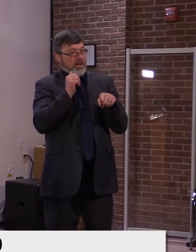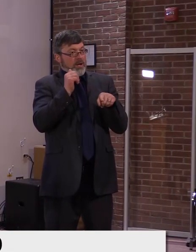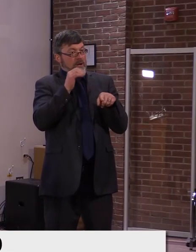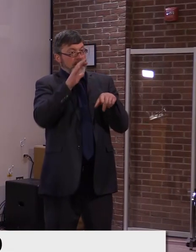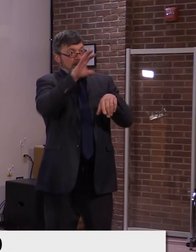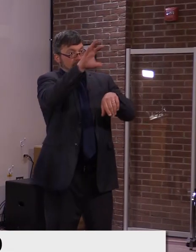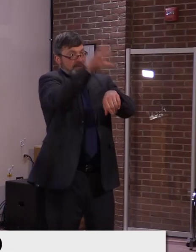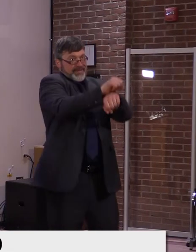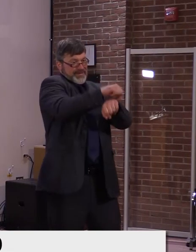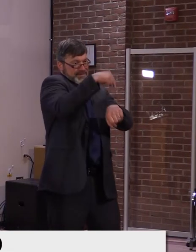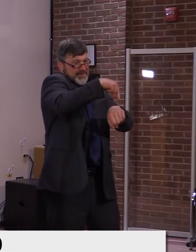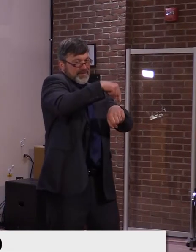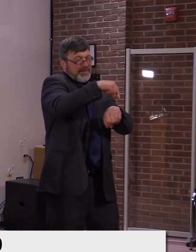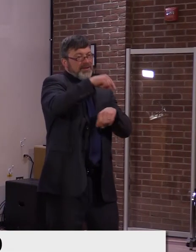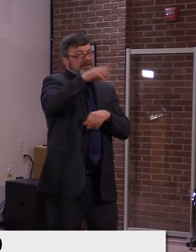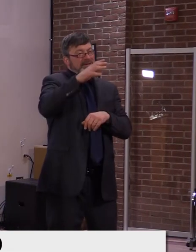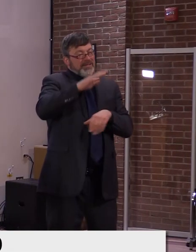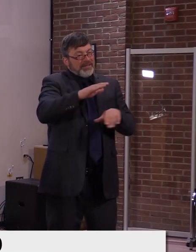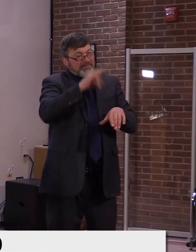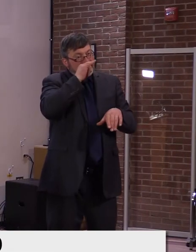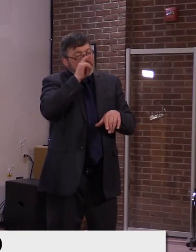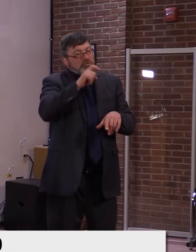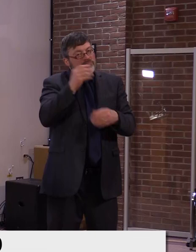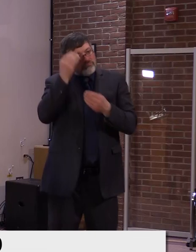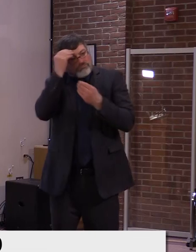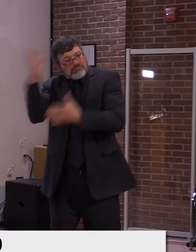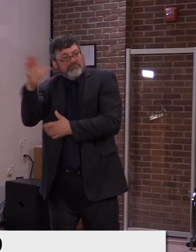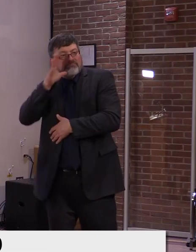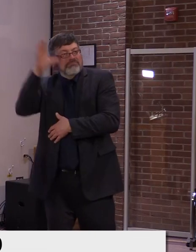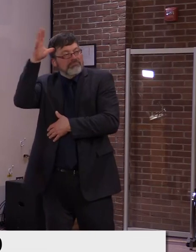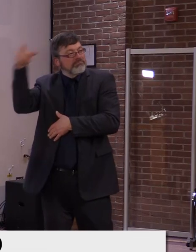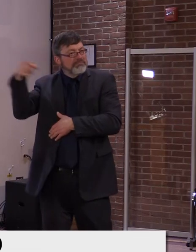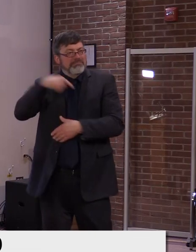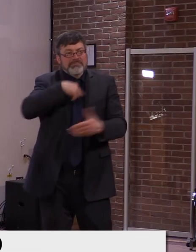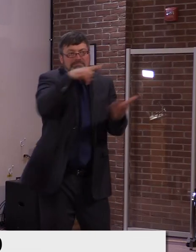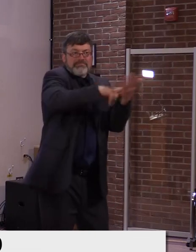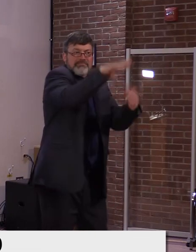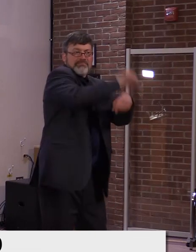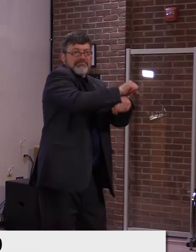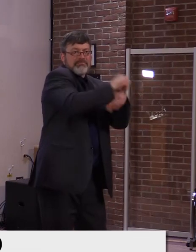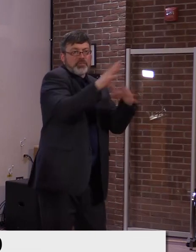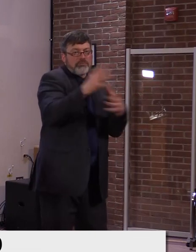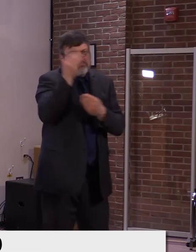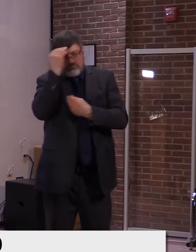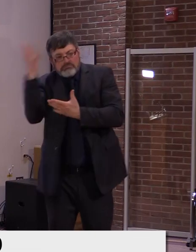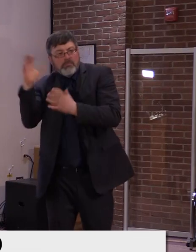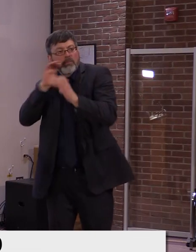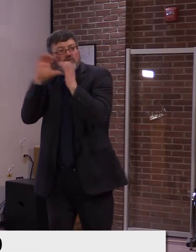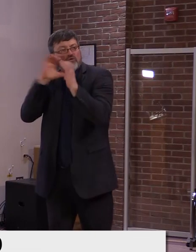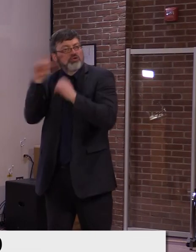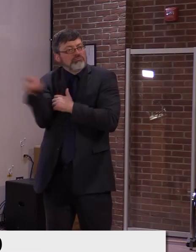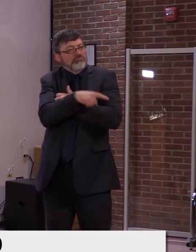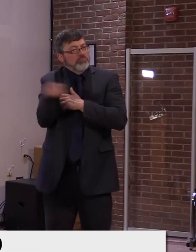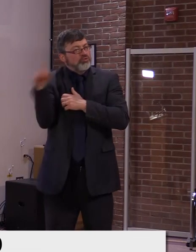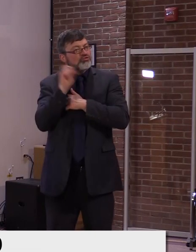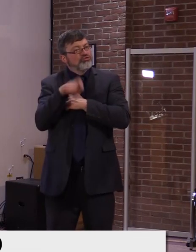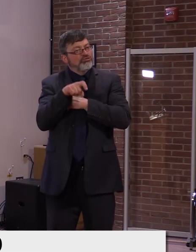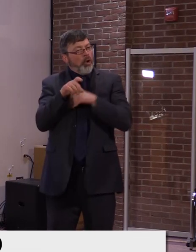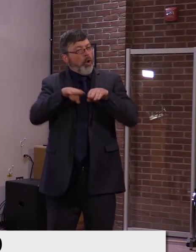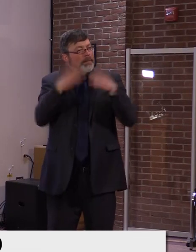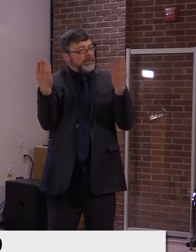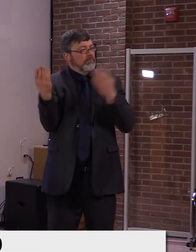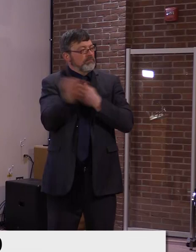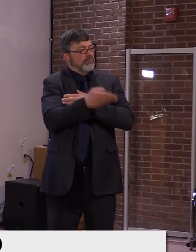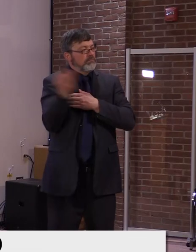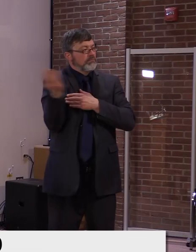as we're going. You could possibly game the system, but at the same time, I would just urge, like I